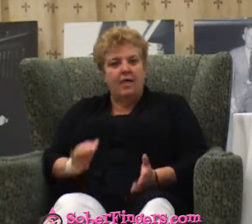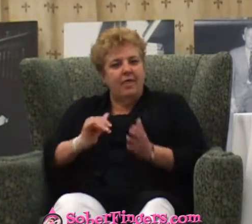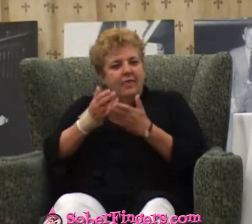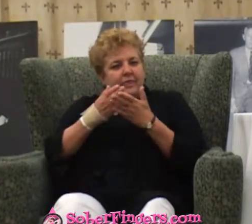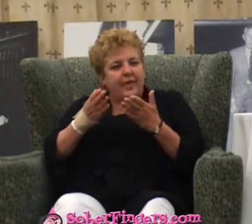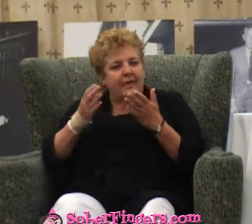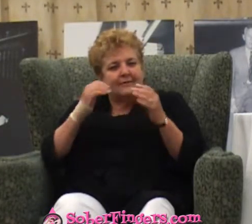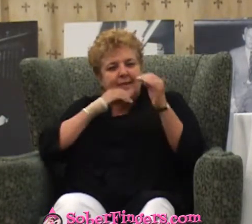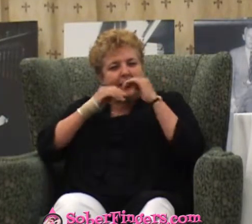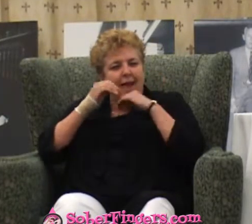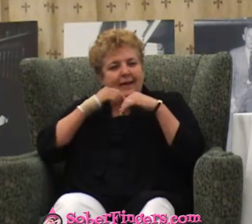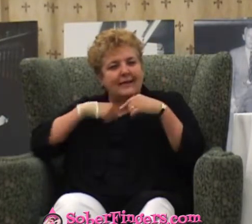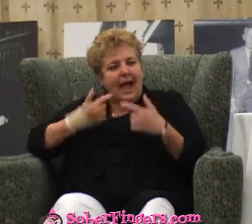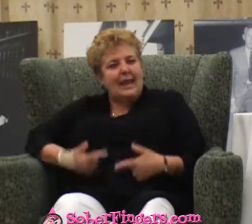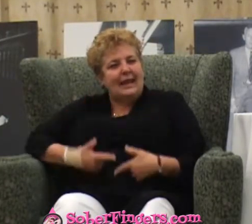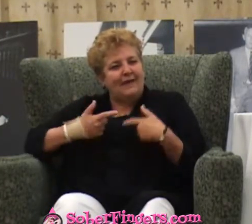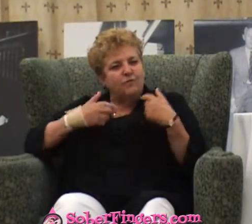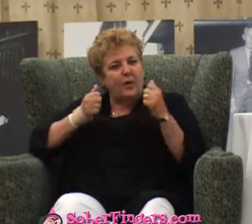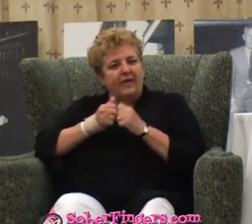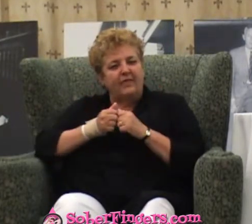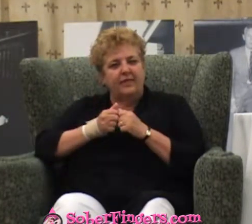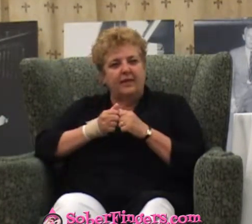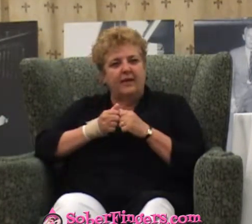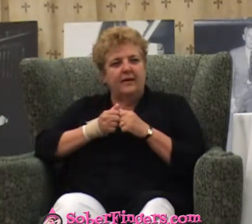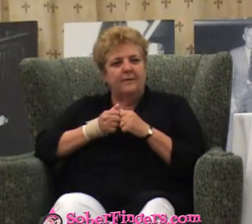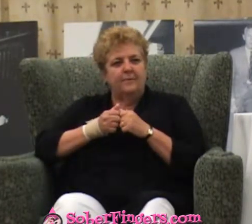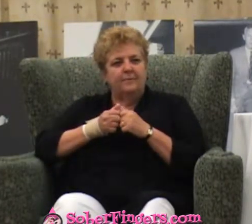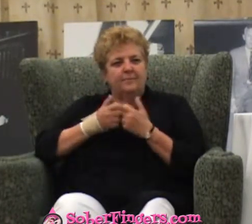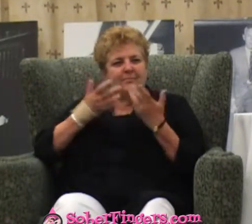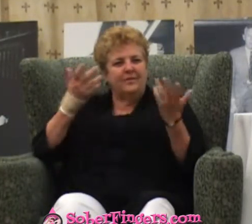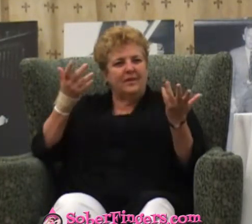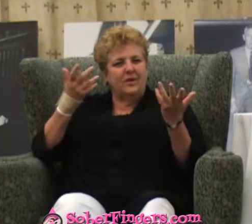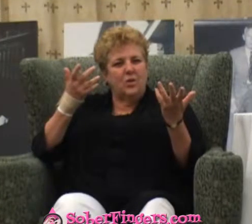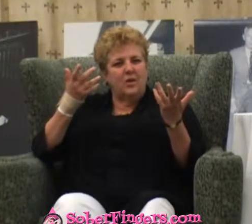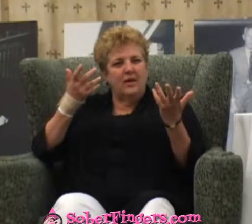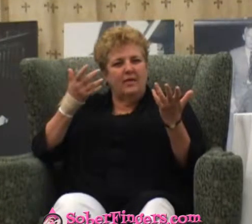with. The faulty relationship with this power based on self-reliance.